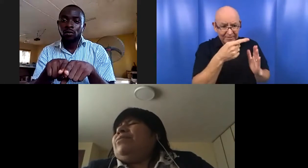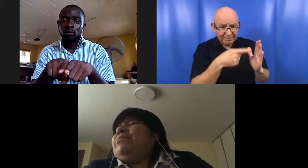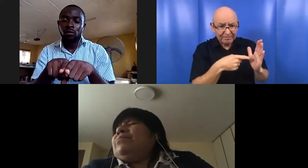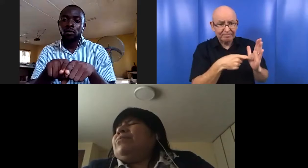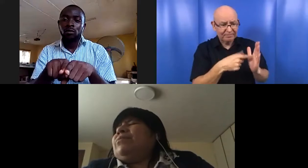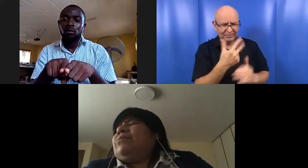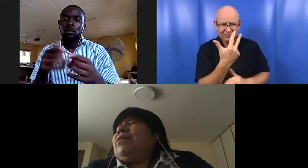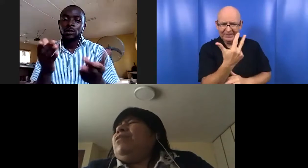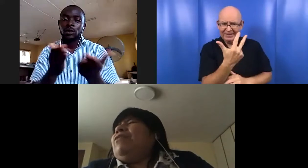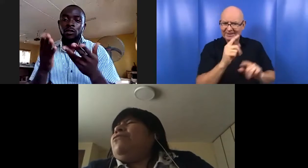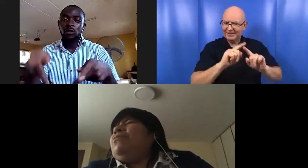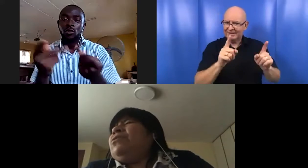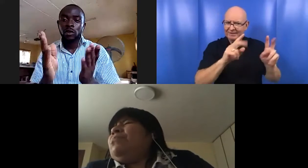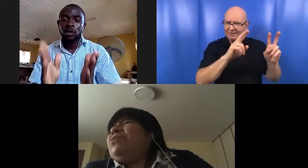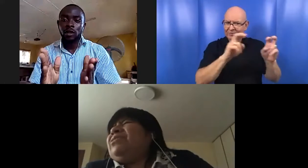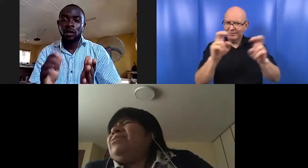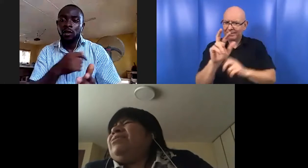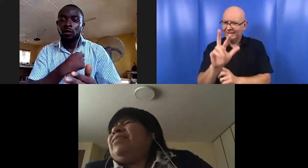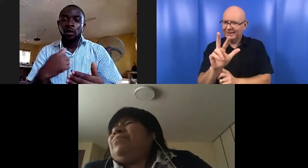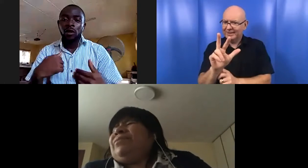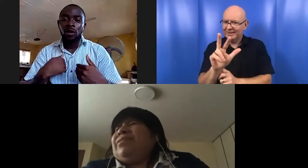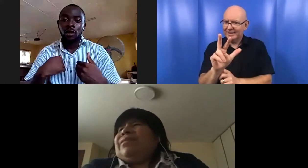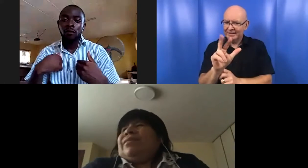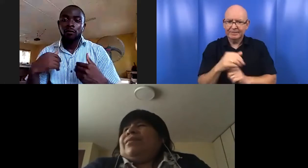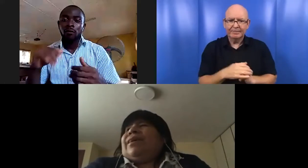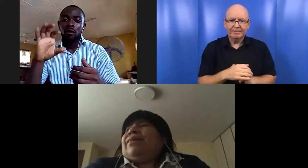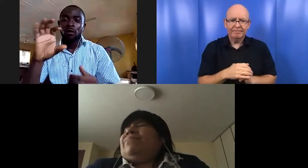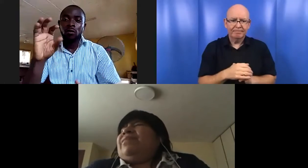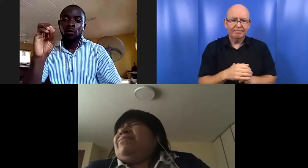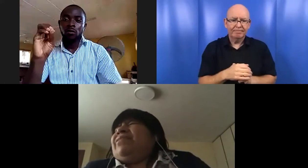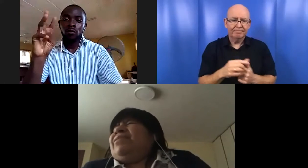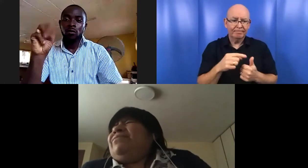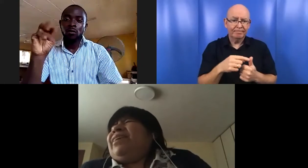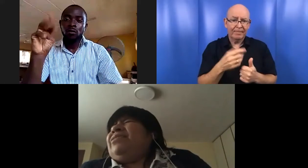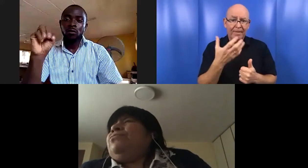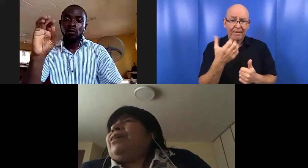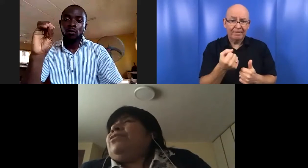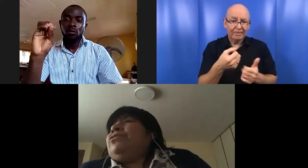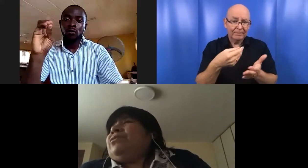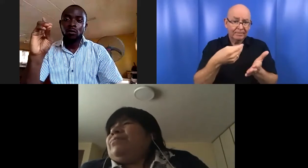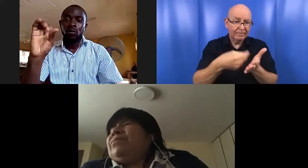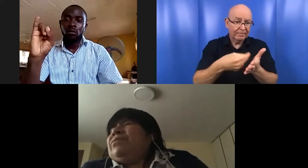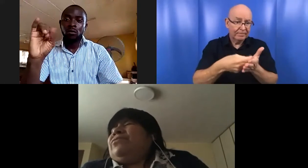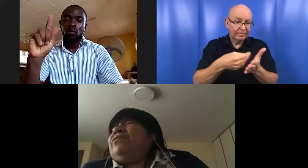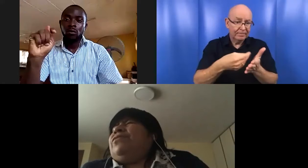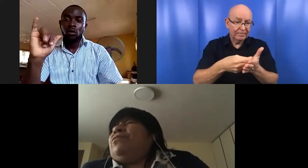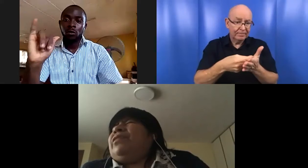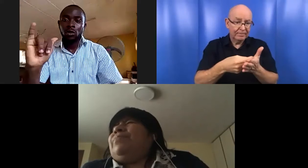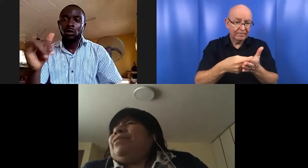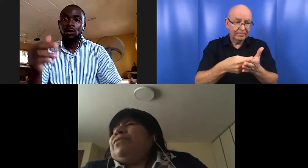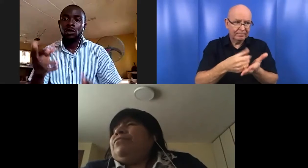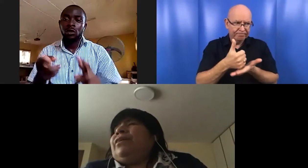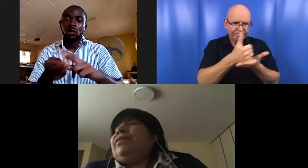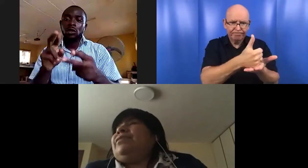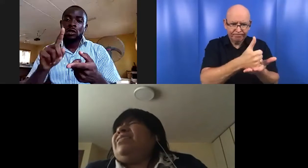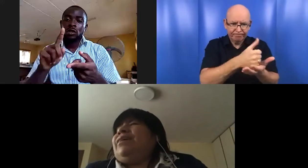and we have commodity delivery. And related to cash transfer or cash